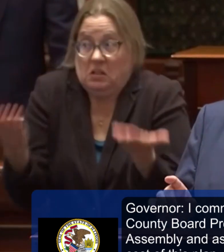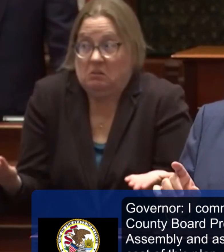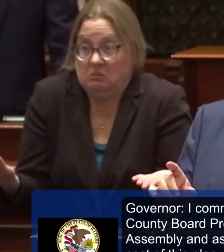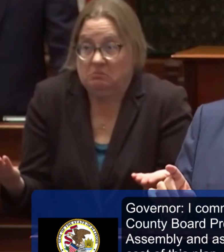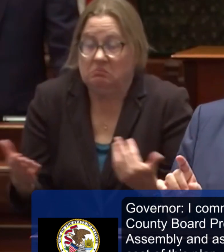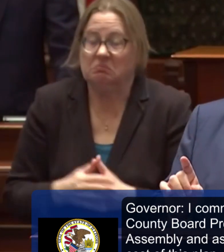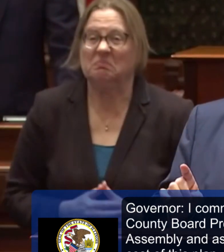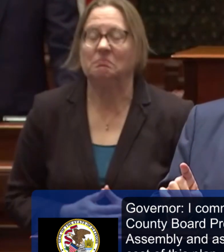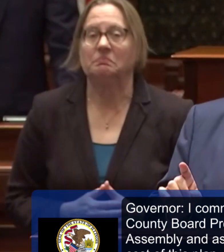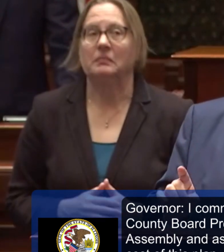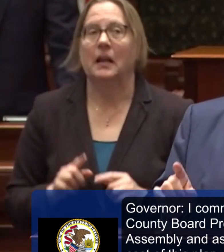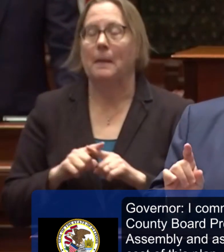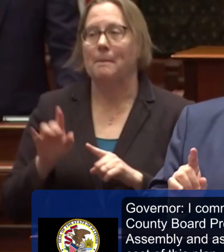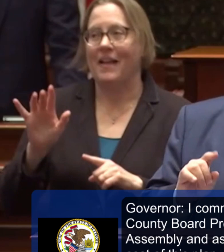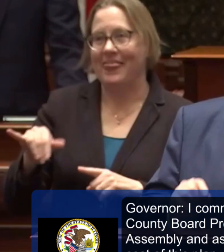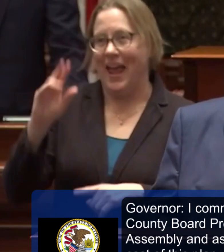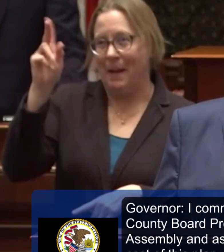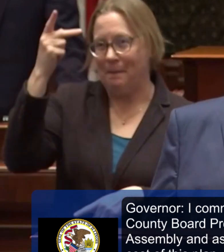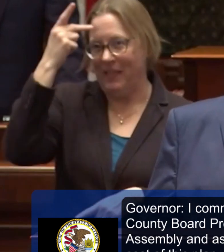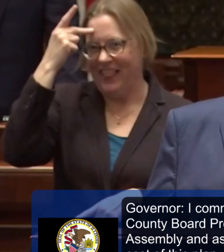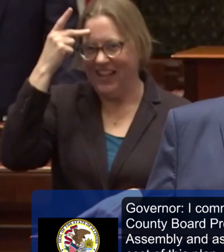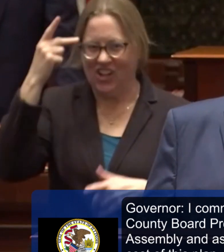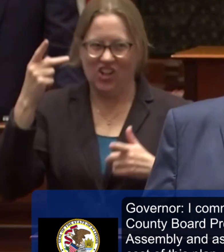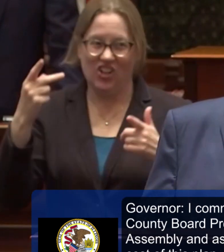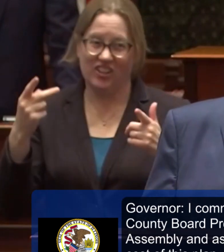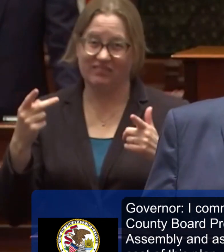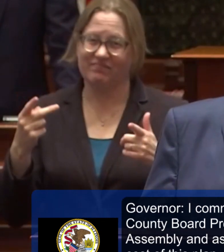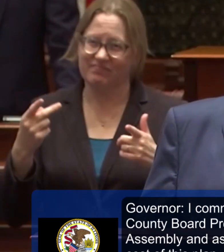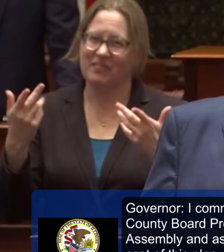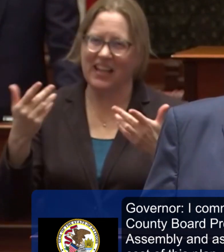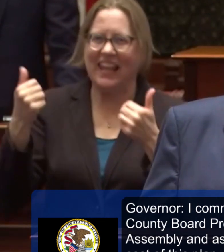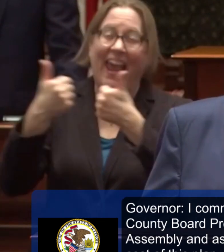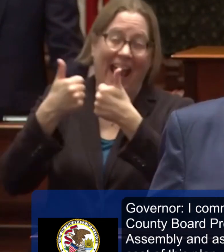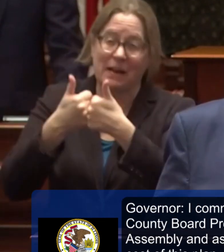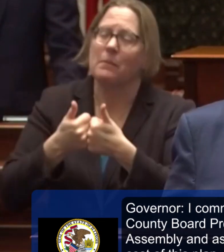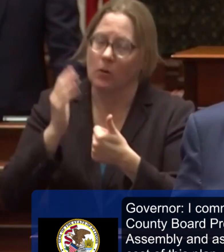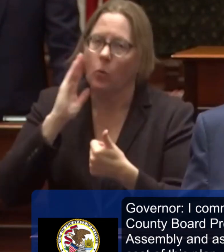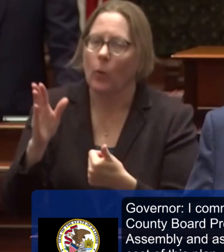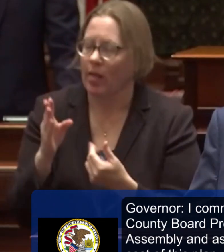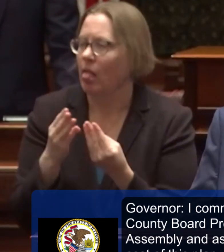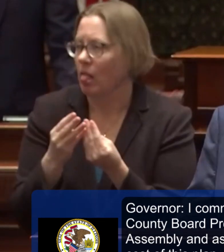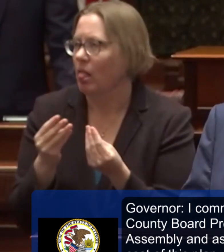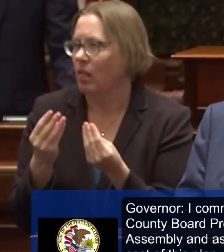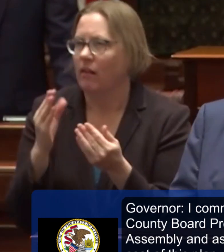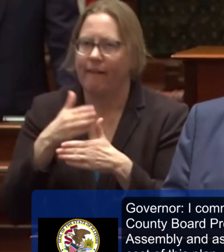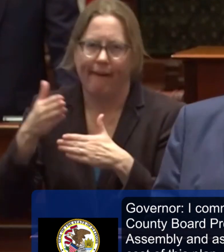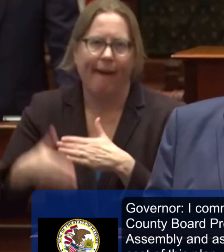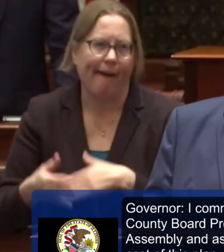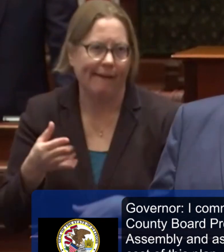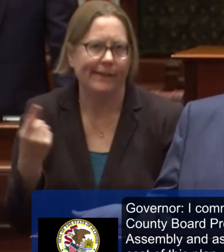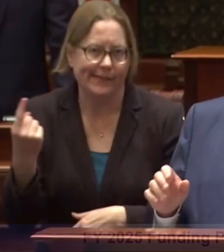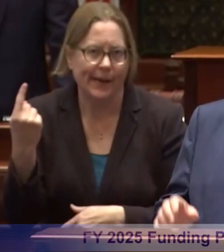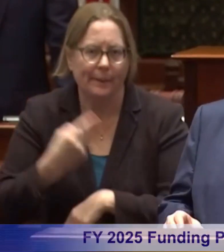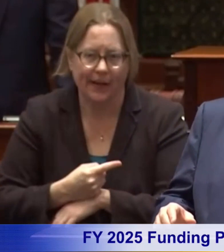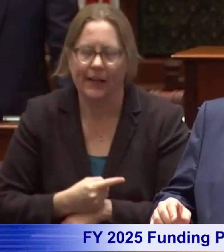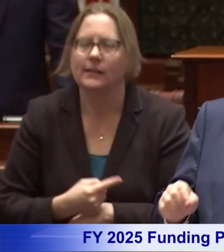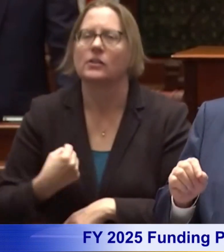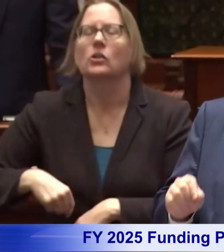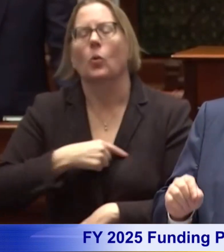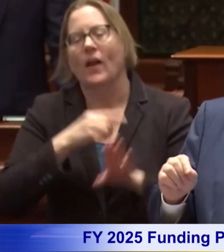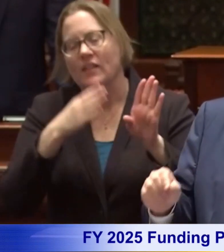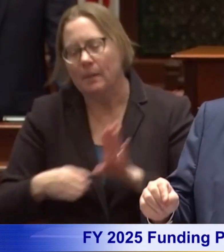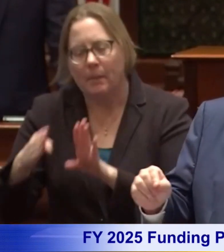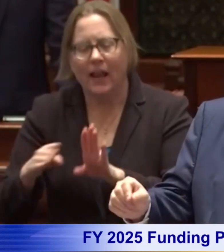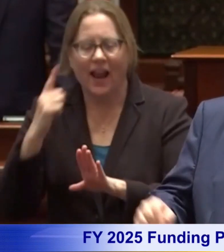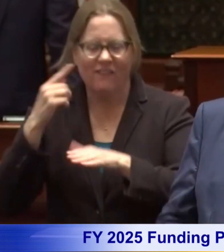but his political stunt will eventually come to an end. So let's start planning for its aftermath, ensuring